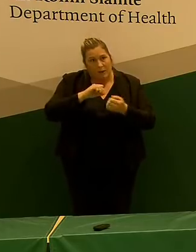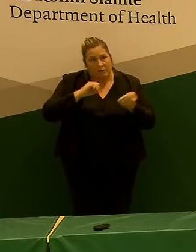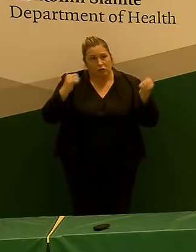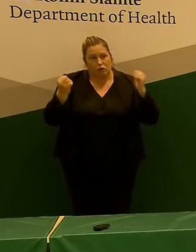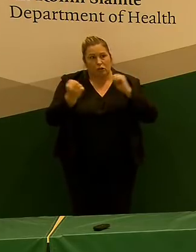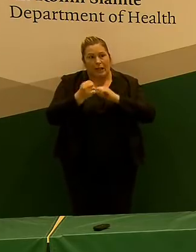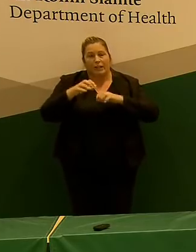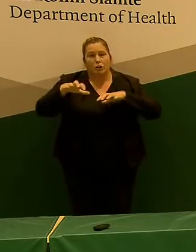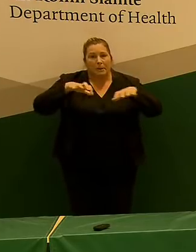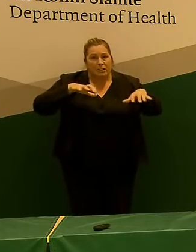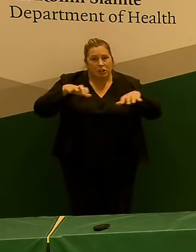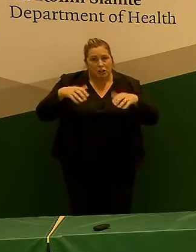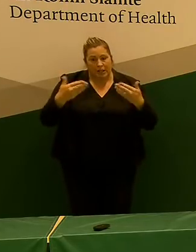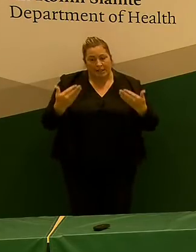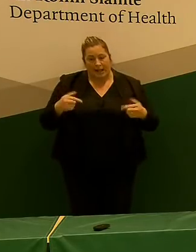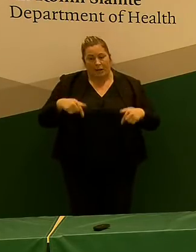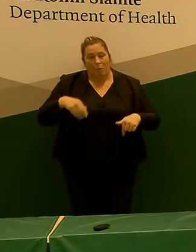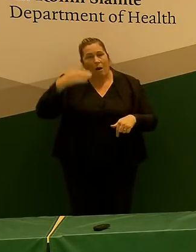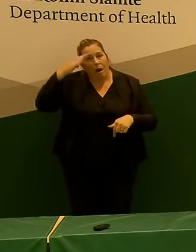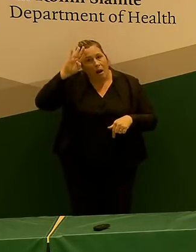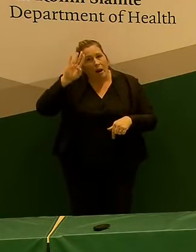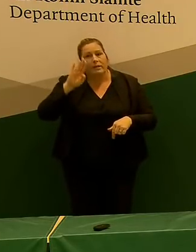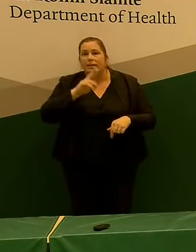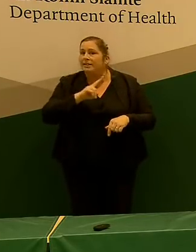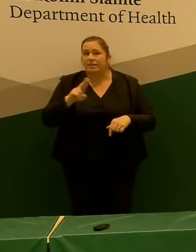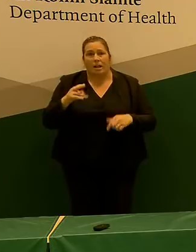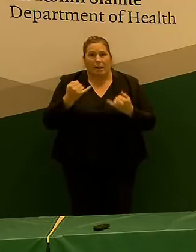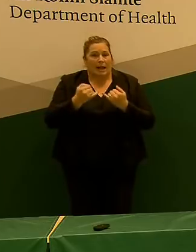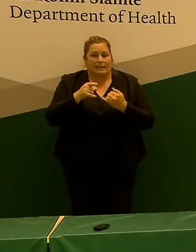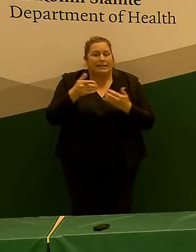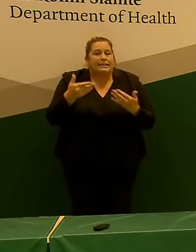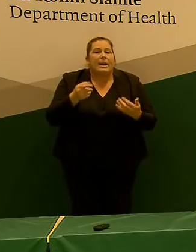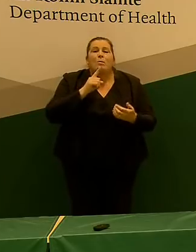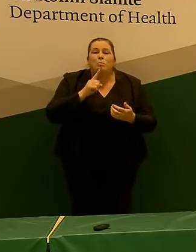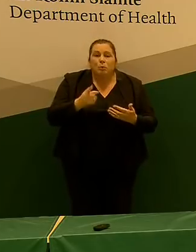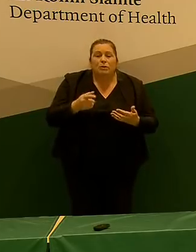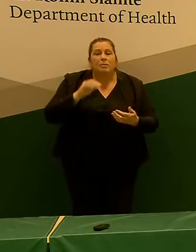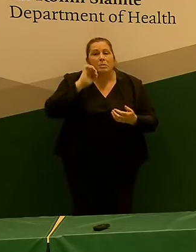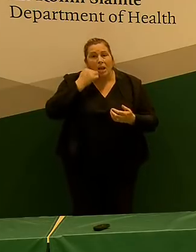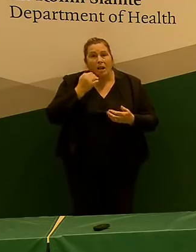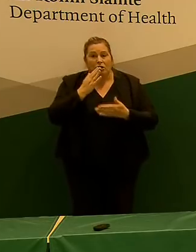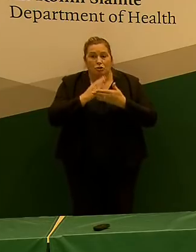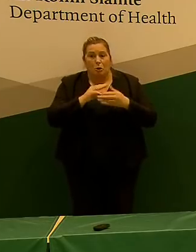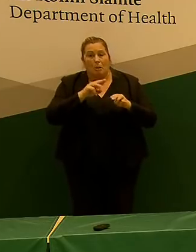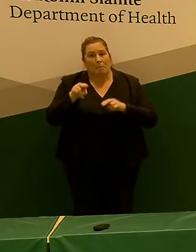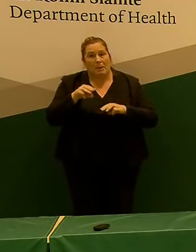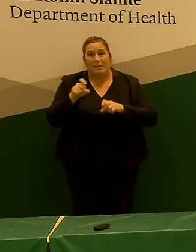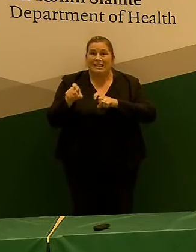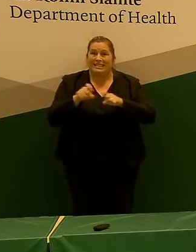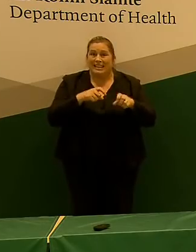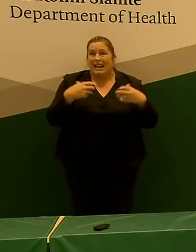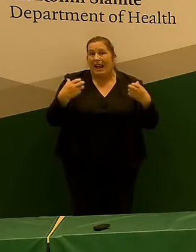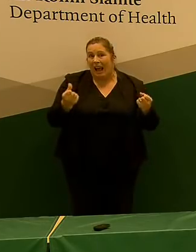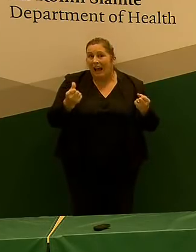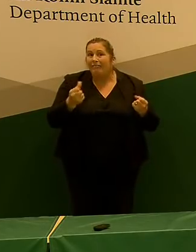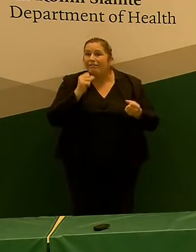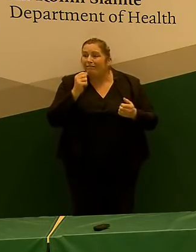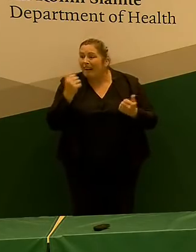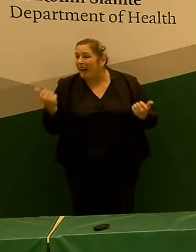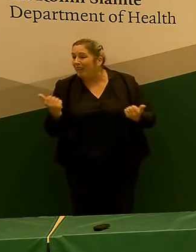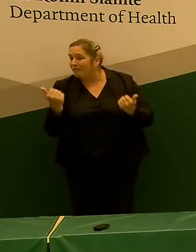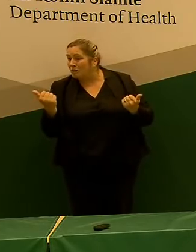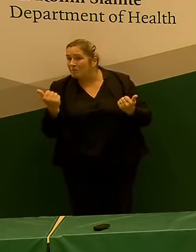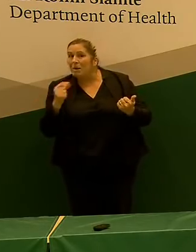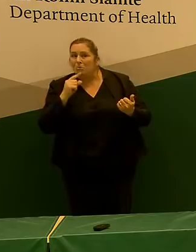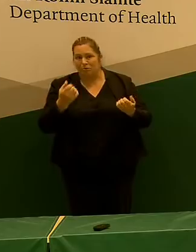where that's no longer the case. But the reality is that given the asymptomatic features associated with COVID,